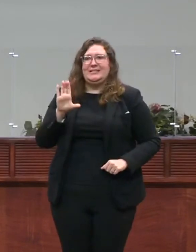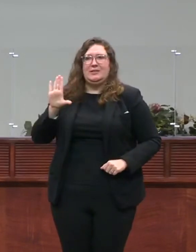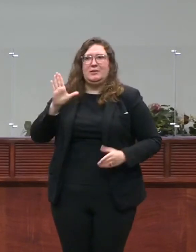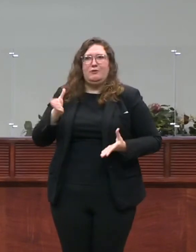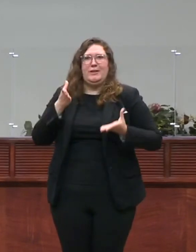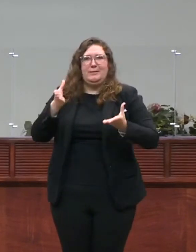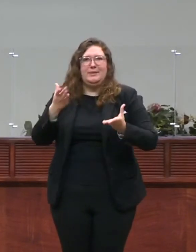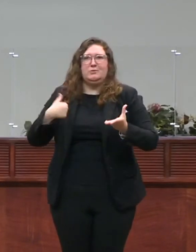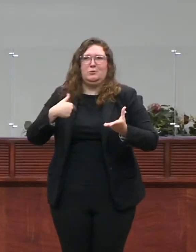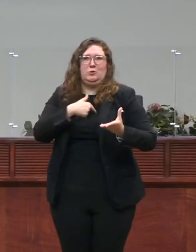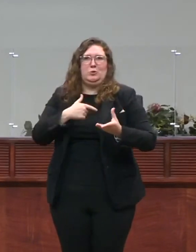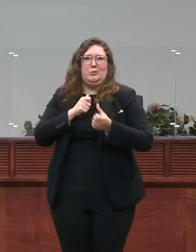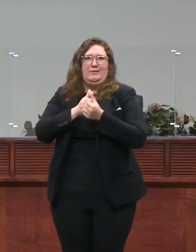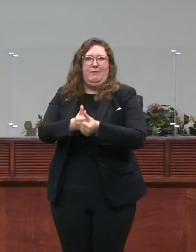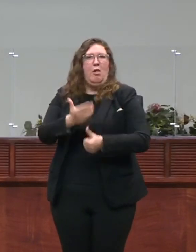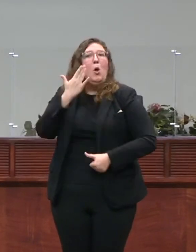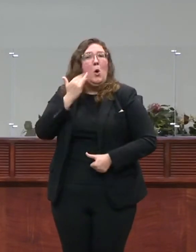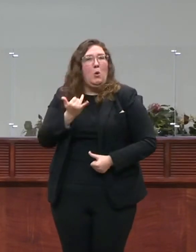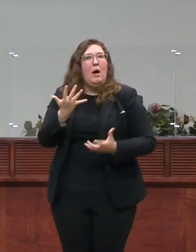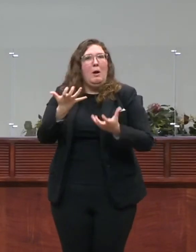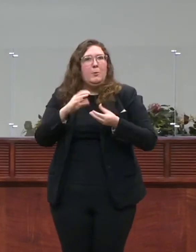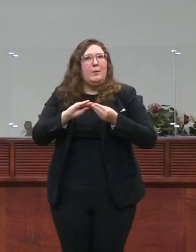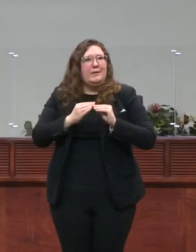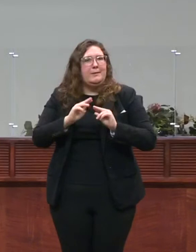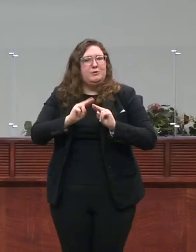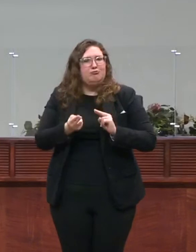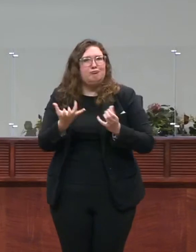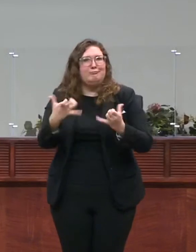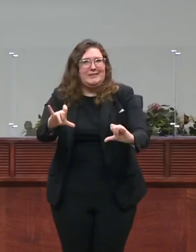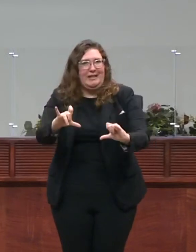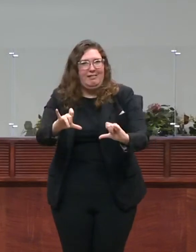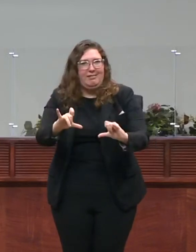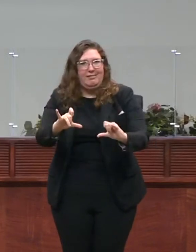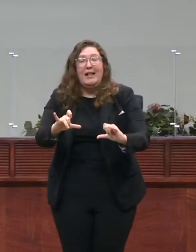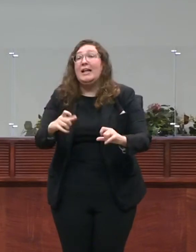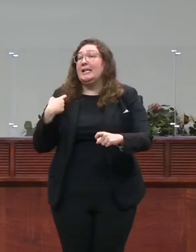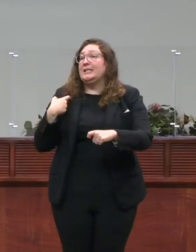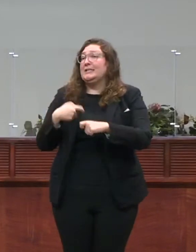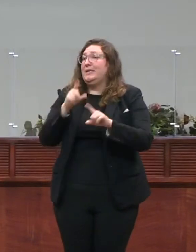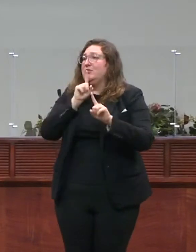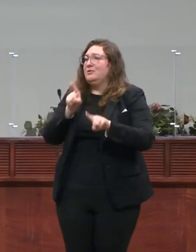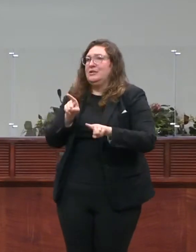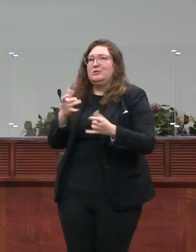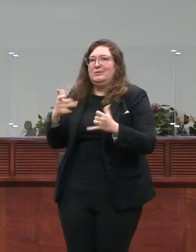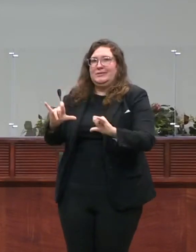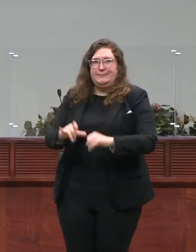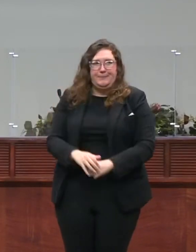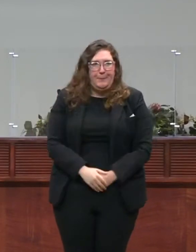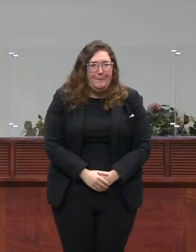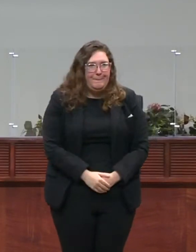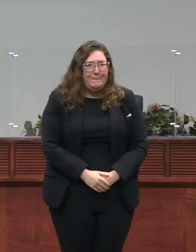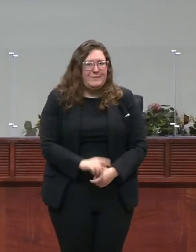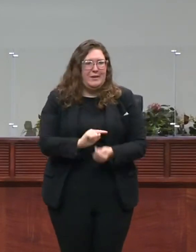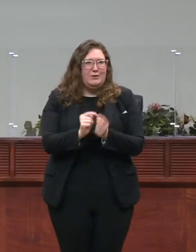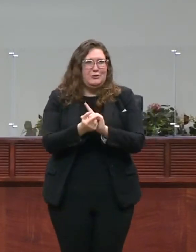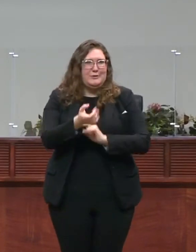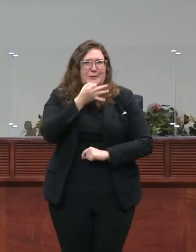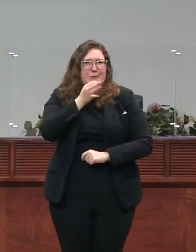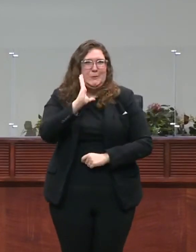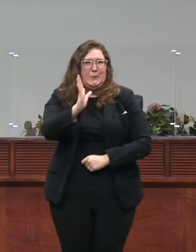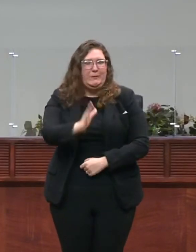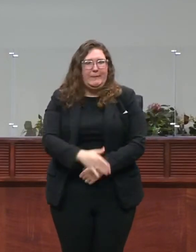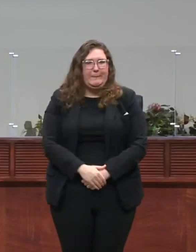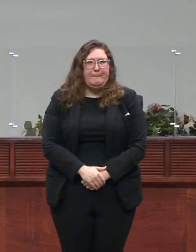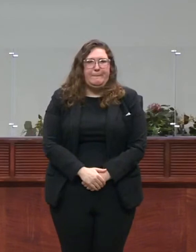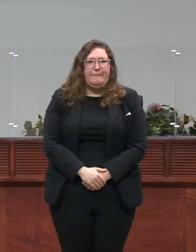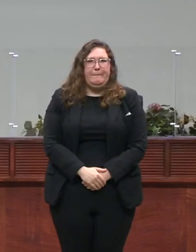we continue to see the decrease in the number of cases. Con respecto a los hospitales tienen todavía un poco